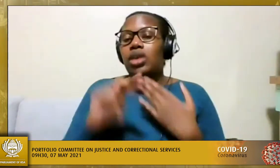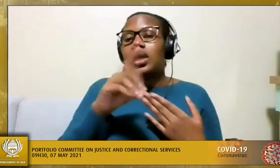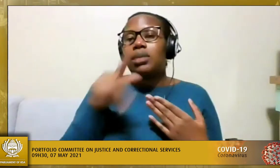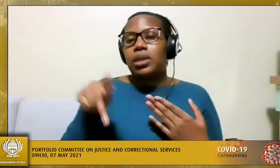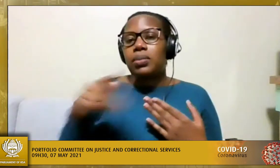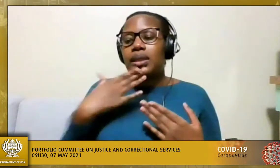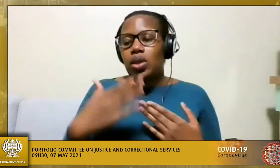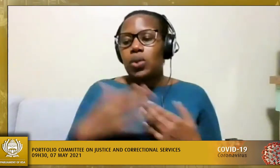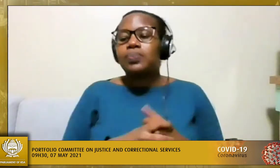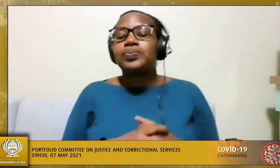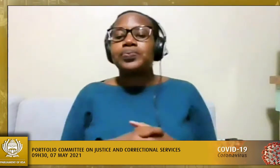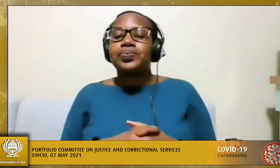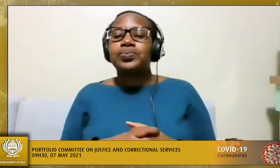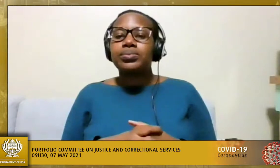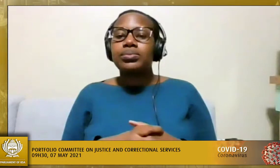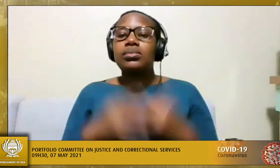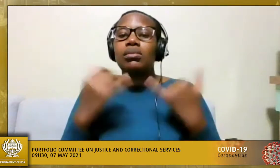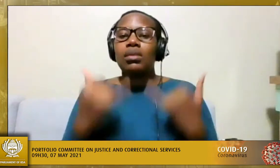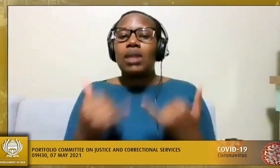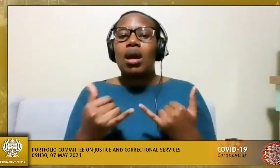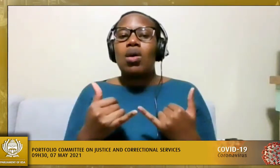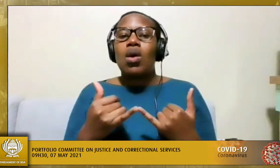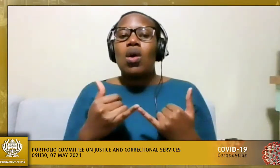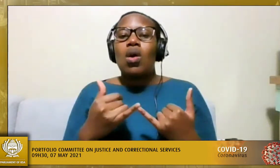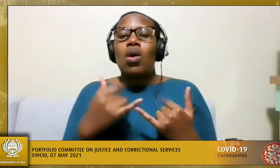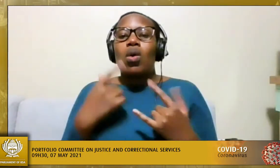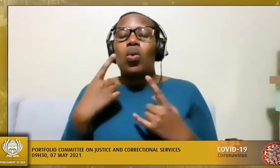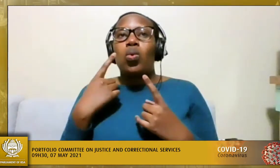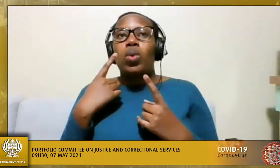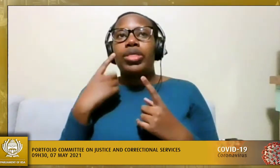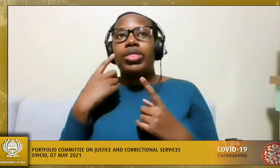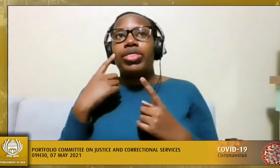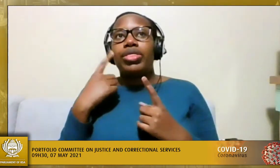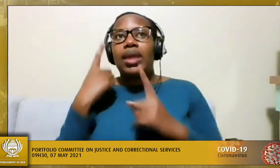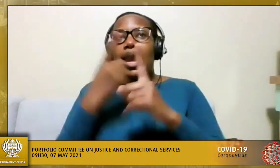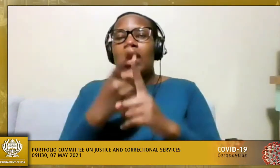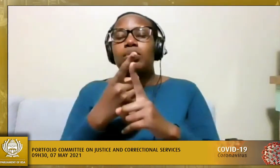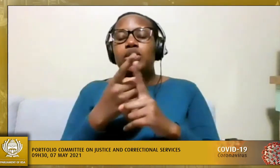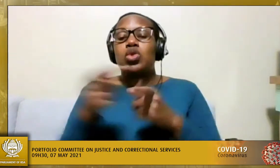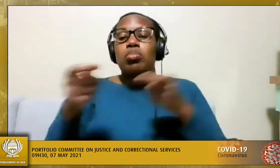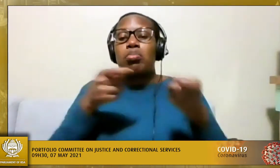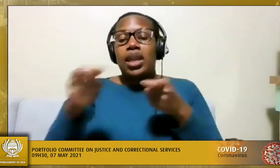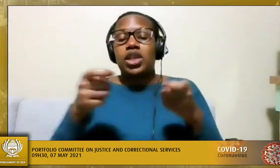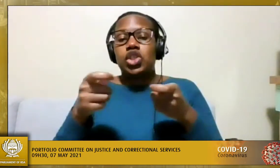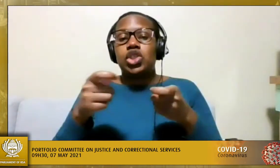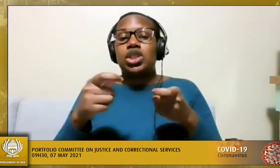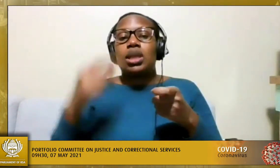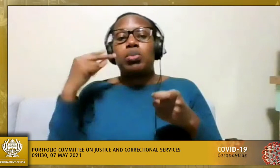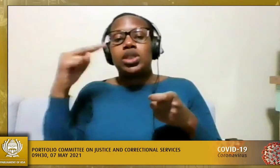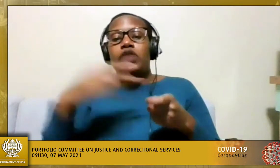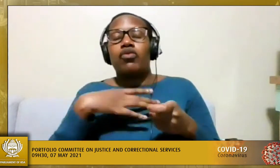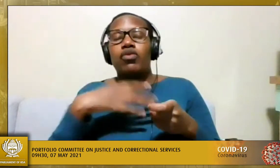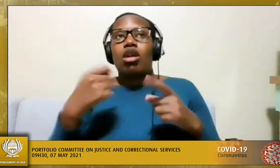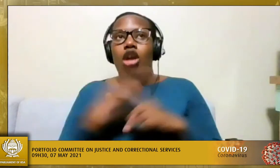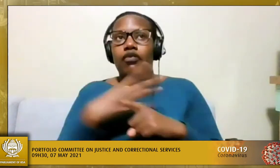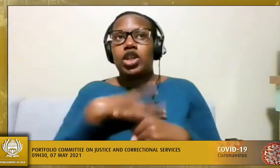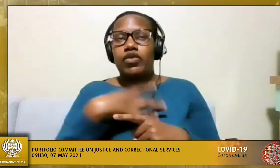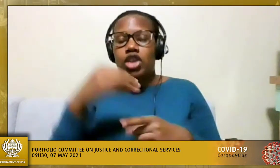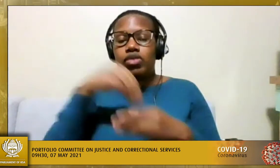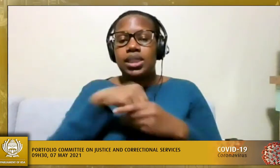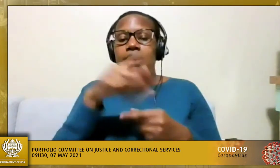much um now with the view to properly managing the perceived conflict of interest in the appointment of PWC